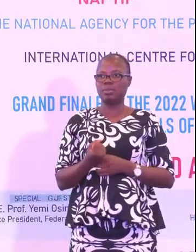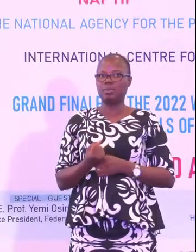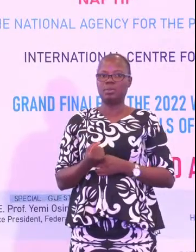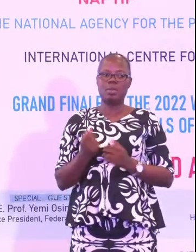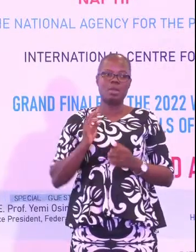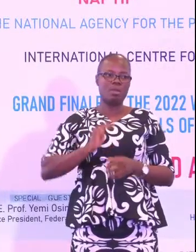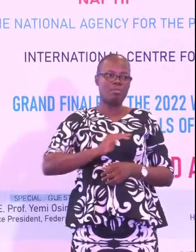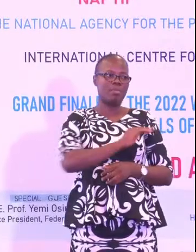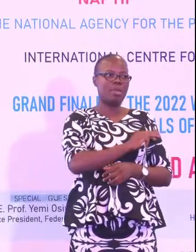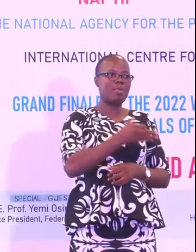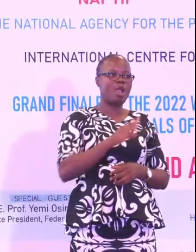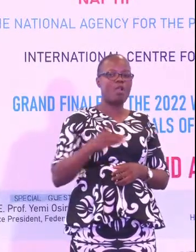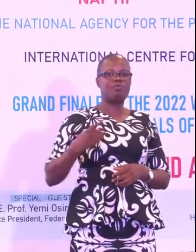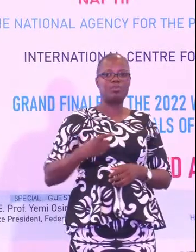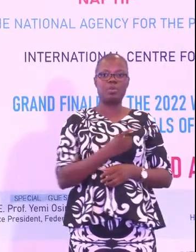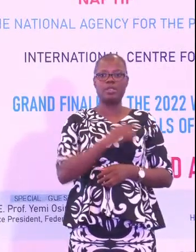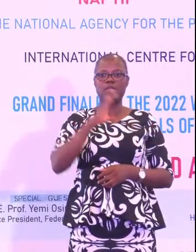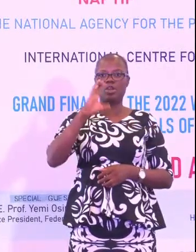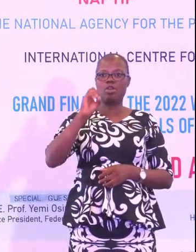members of the diplomatic corps,